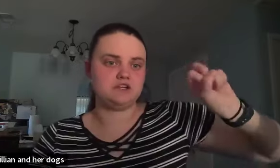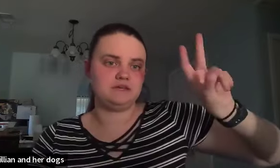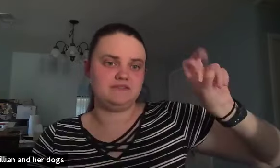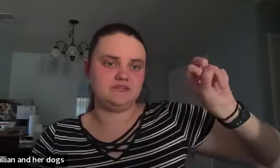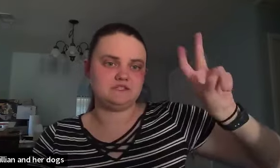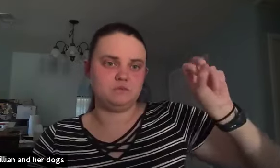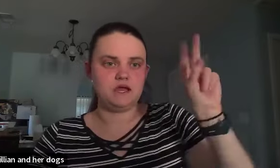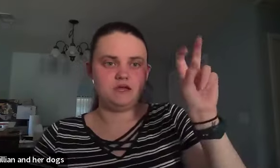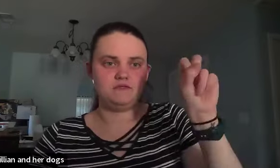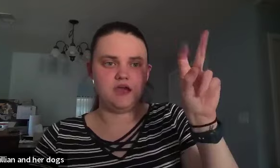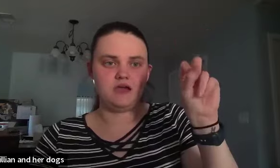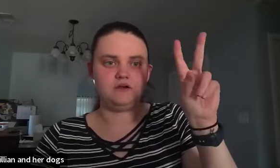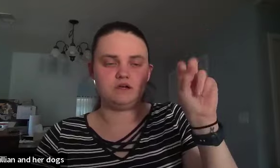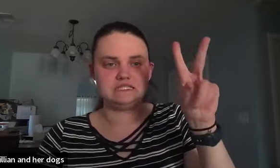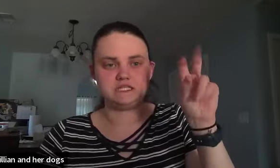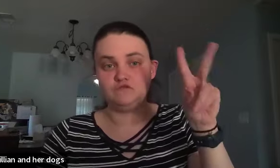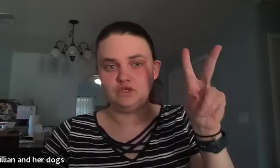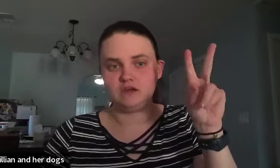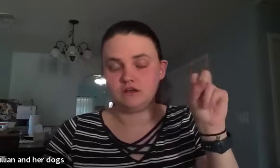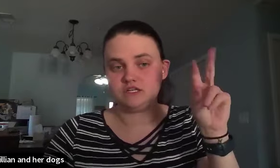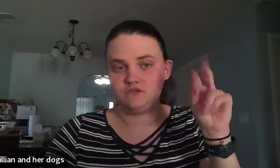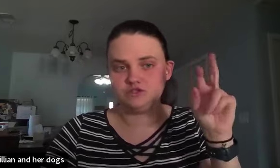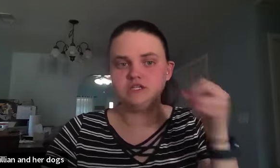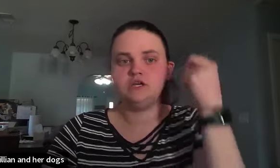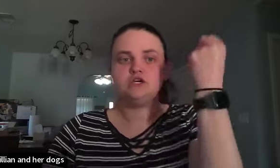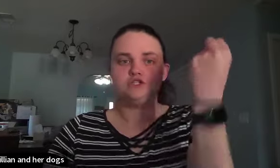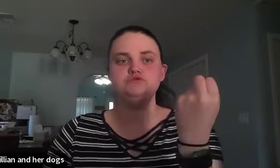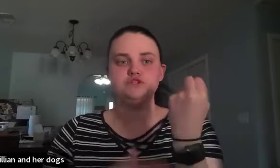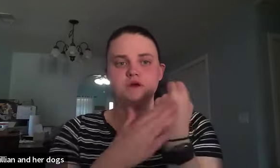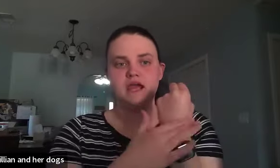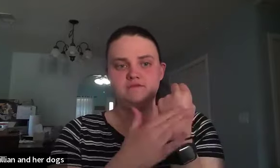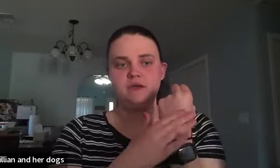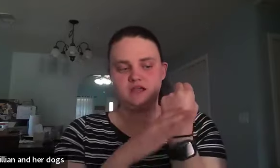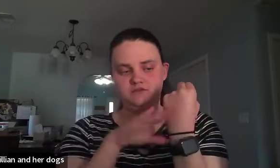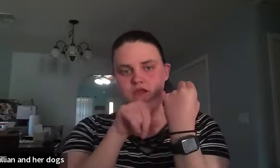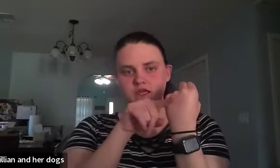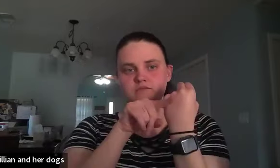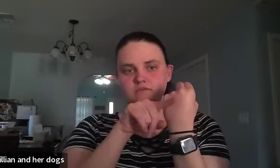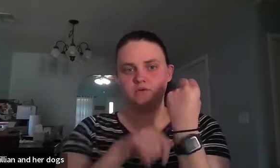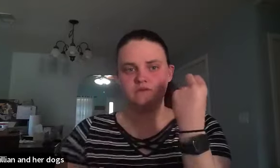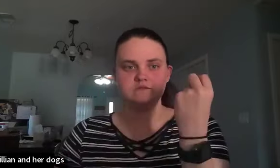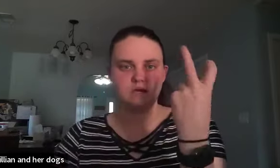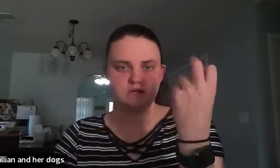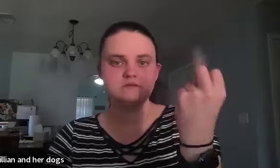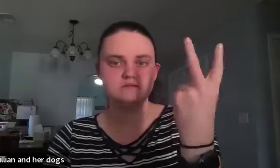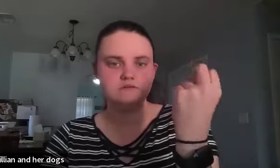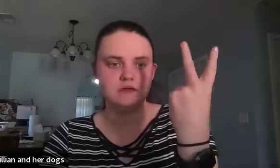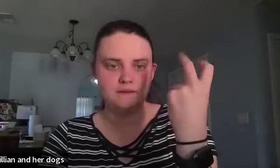not doing it this way. That can cause confusion. So you do want to have the back of your hand going this way.